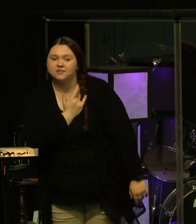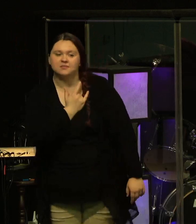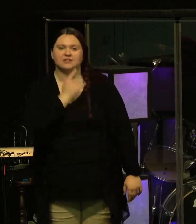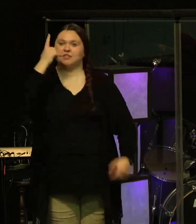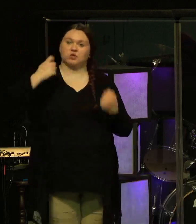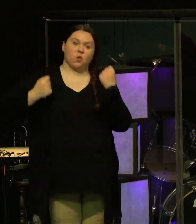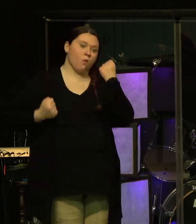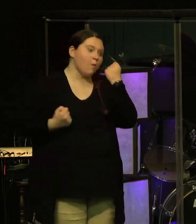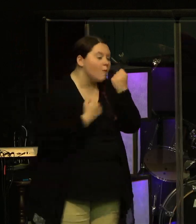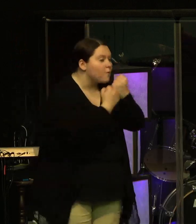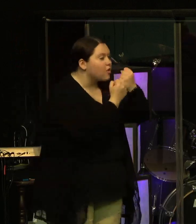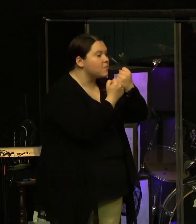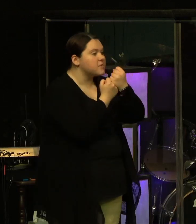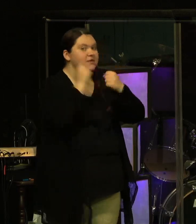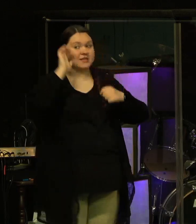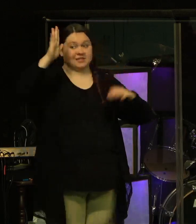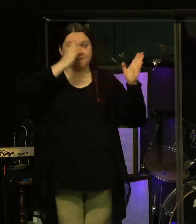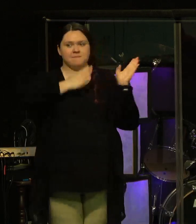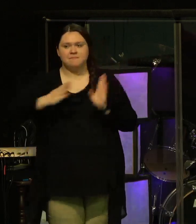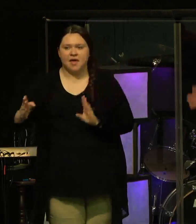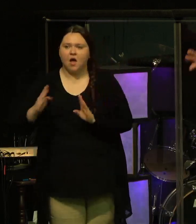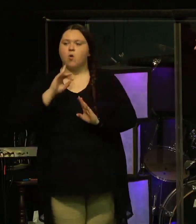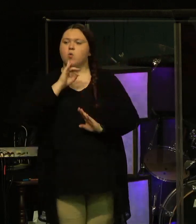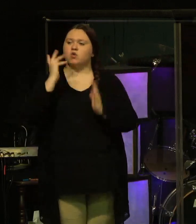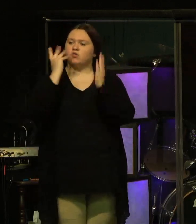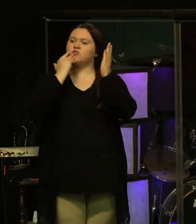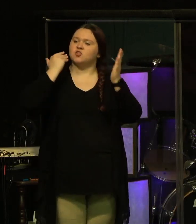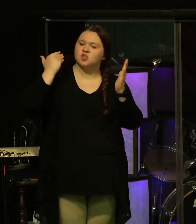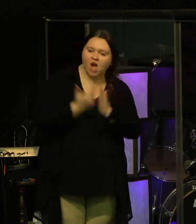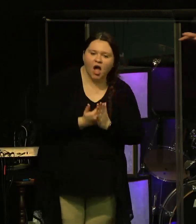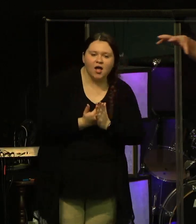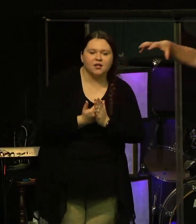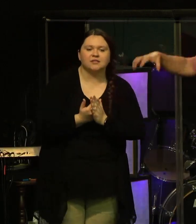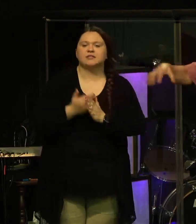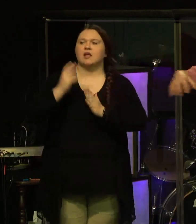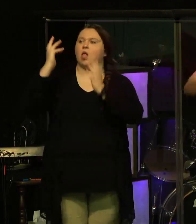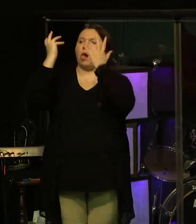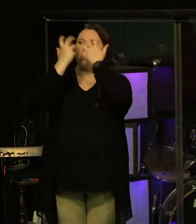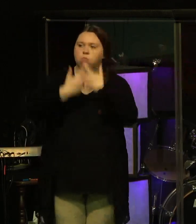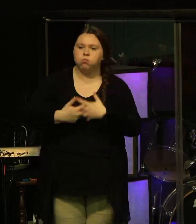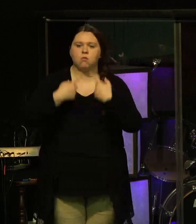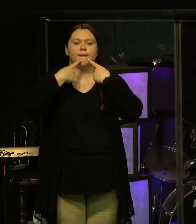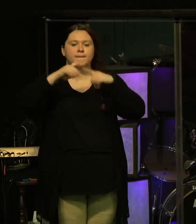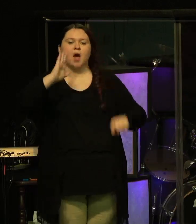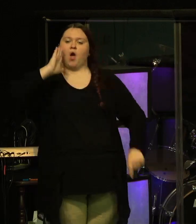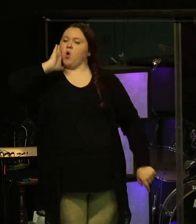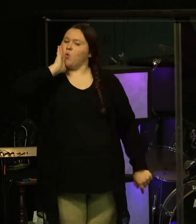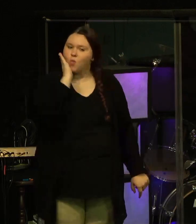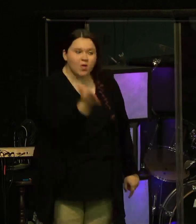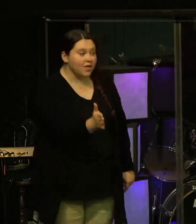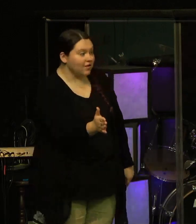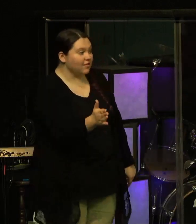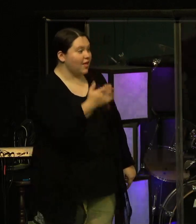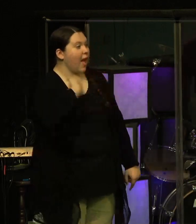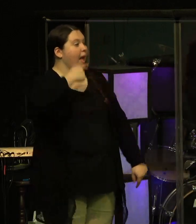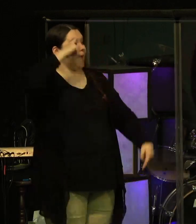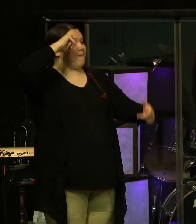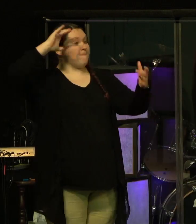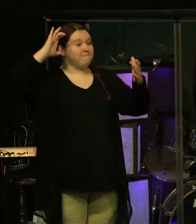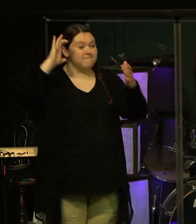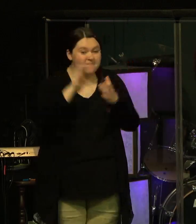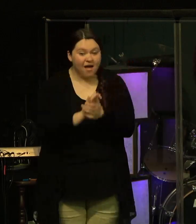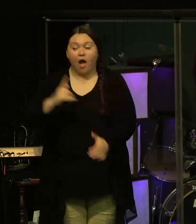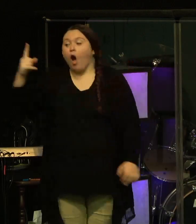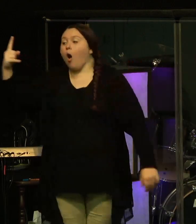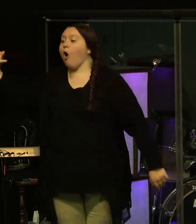me. His purposes for me are good, and His power is working on my behalf. I should be believing that all